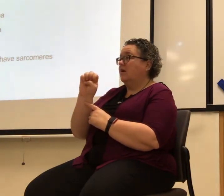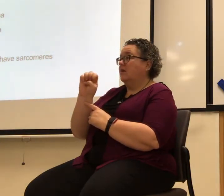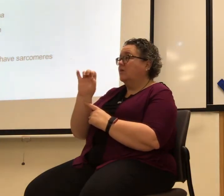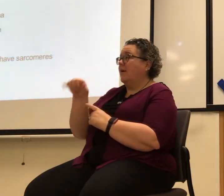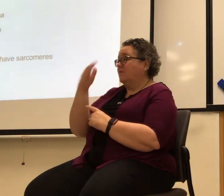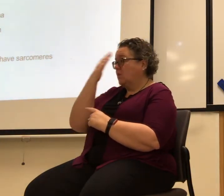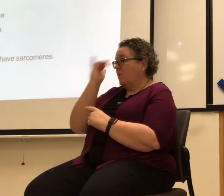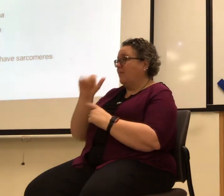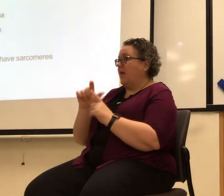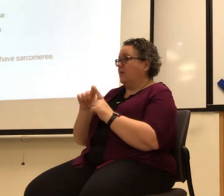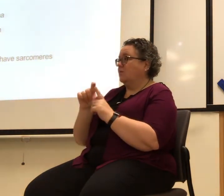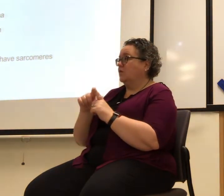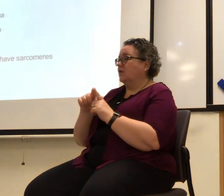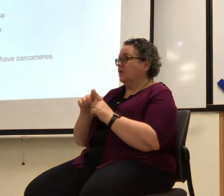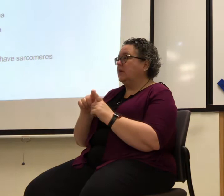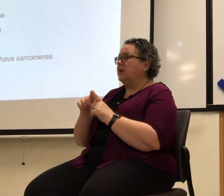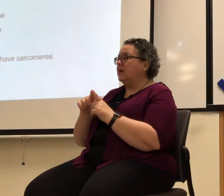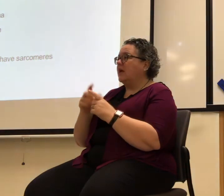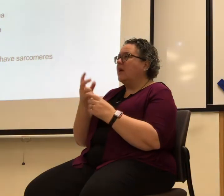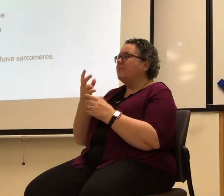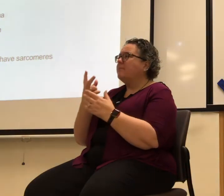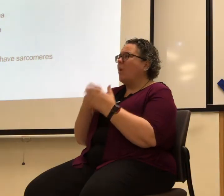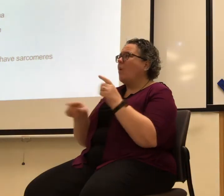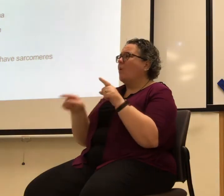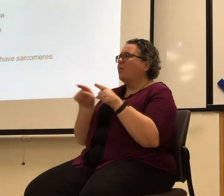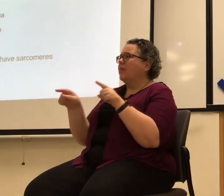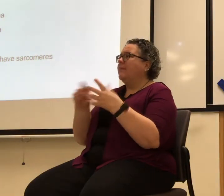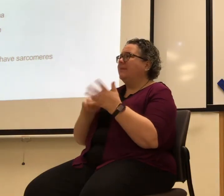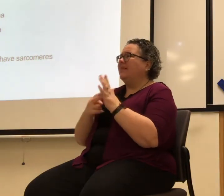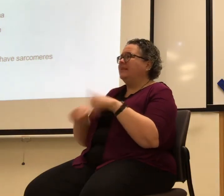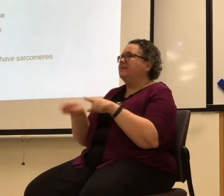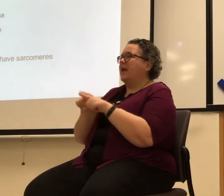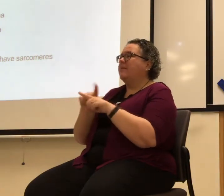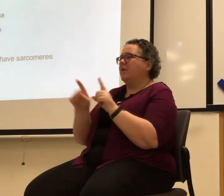calcium. Okay, that's where the calcium is.